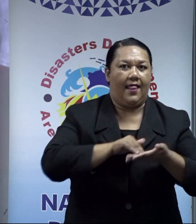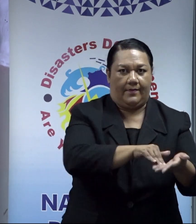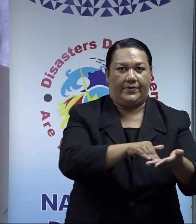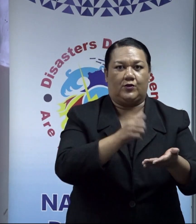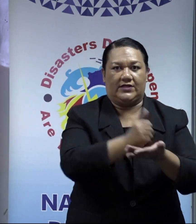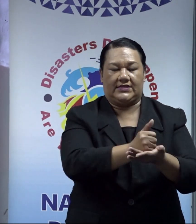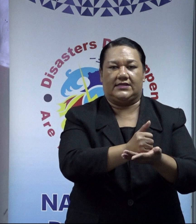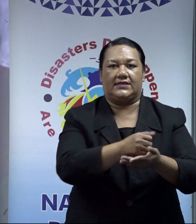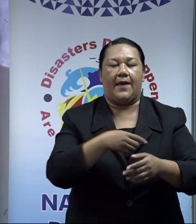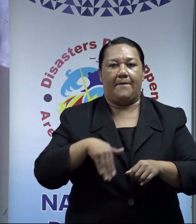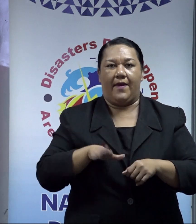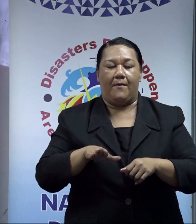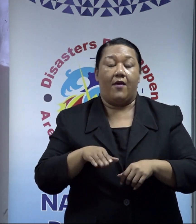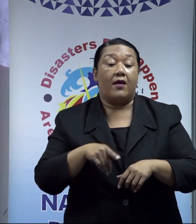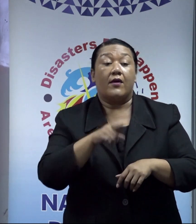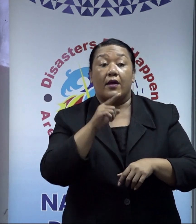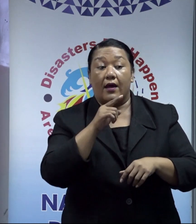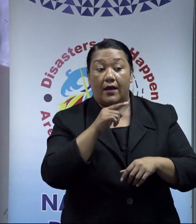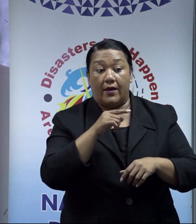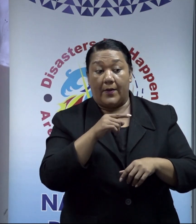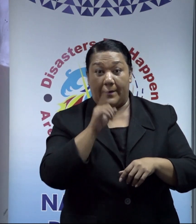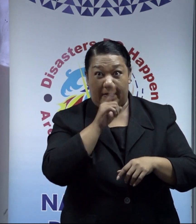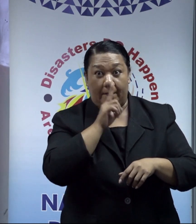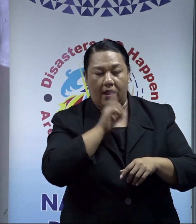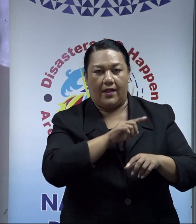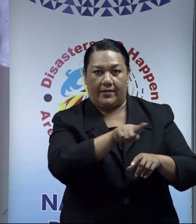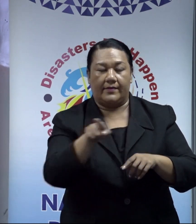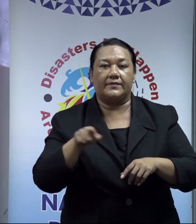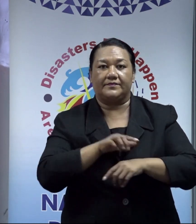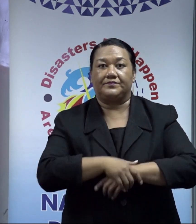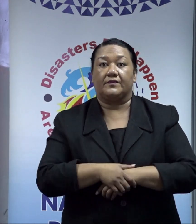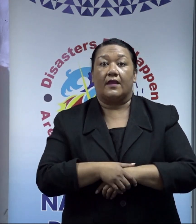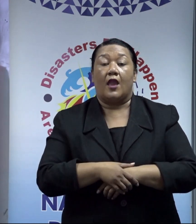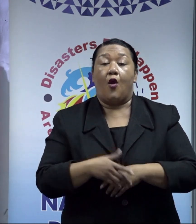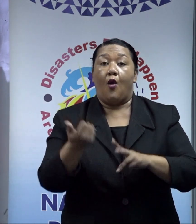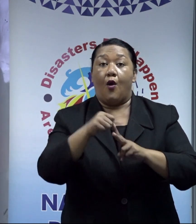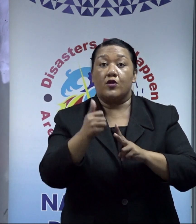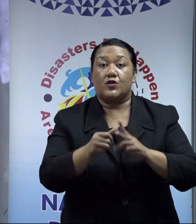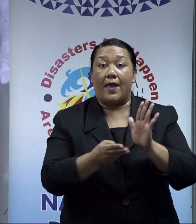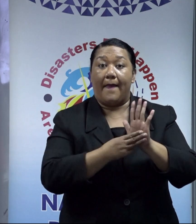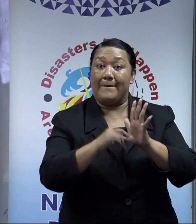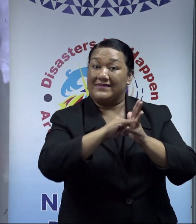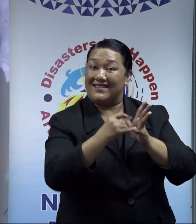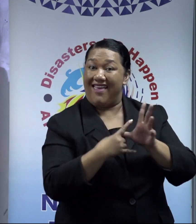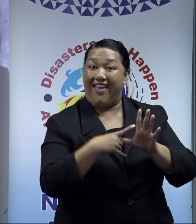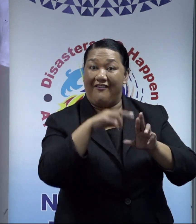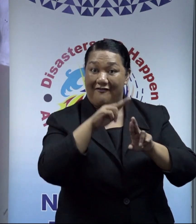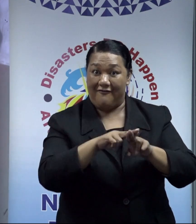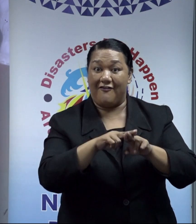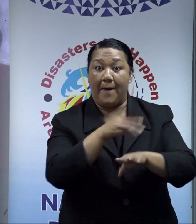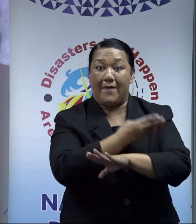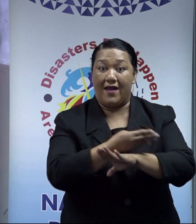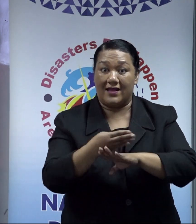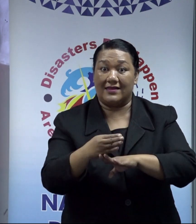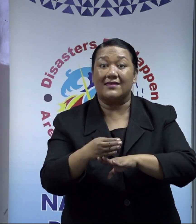the members of the public on the ground. Furthermore, we've also consulted with the Maritime Safety of Fiji, or MSAF, and we would like